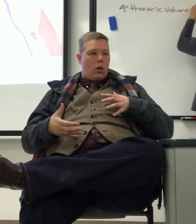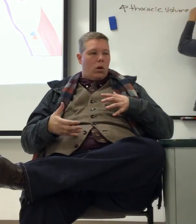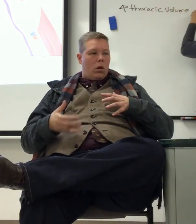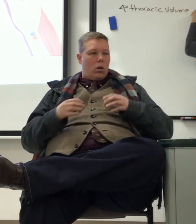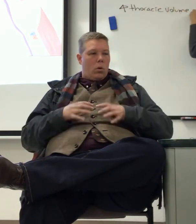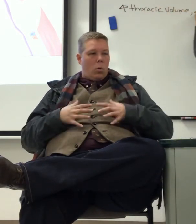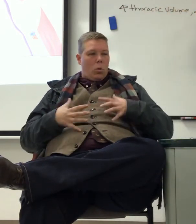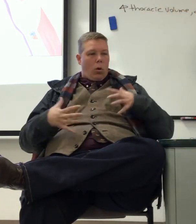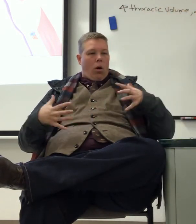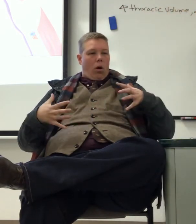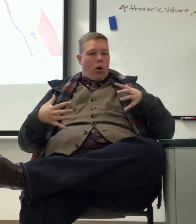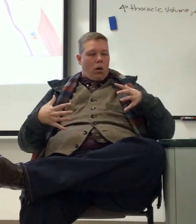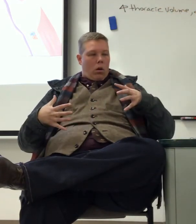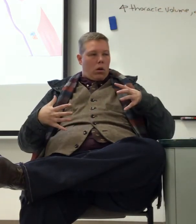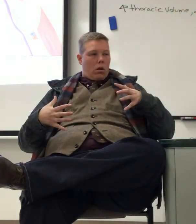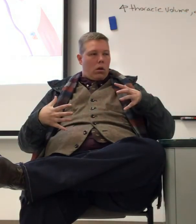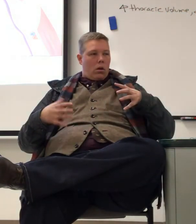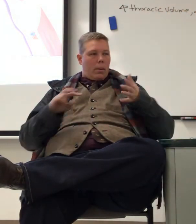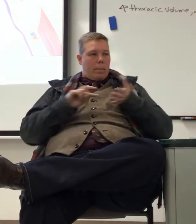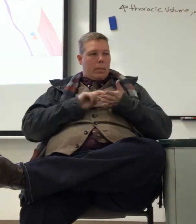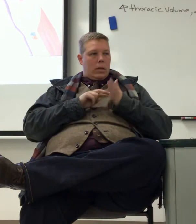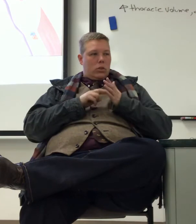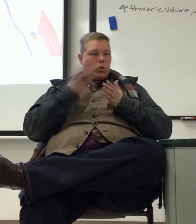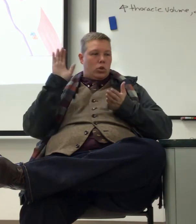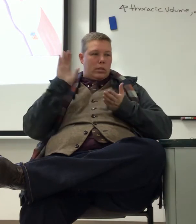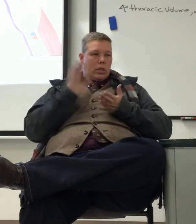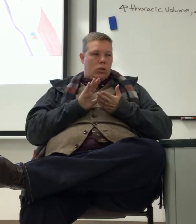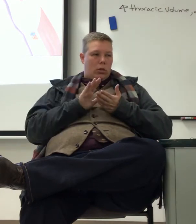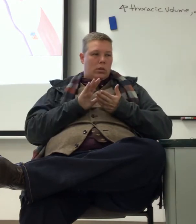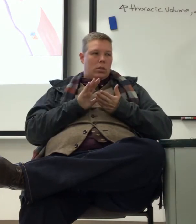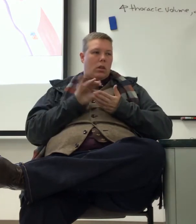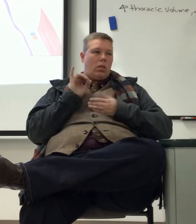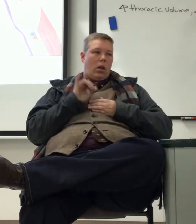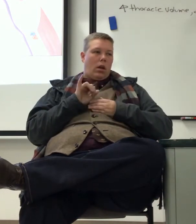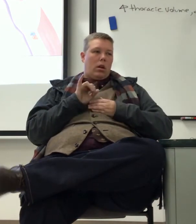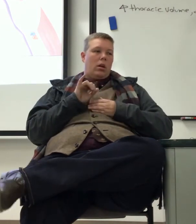Therefore, decrease intrapulmonary pressure, the peephole.